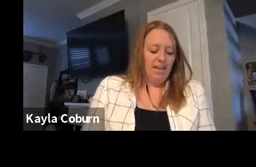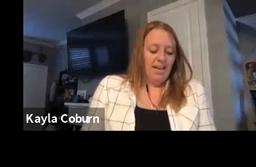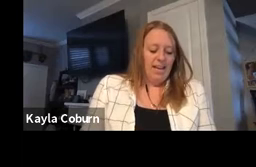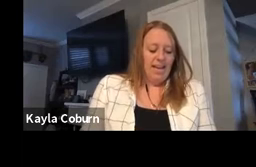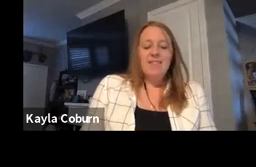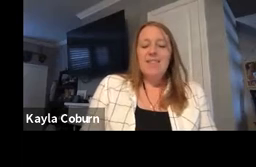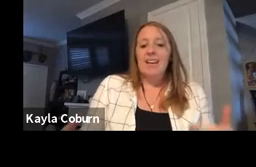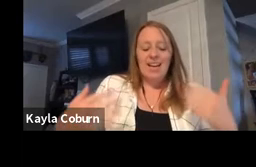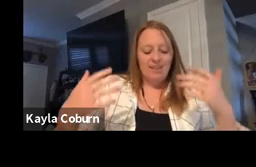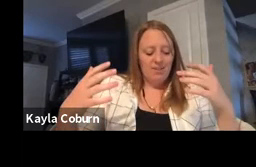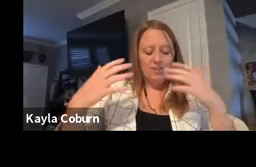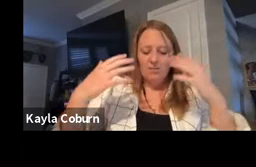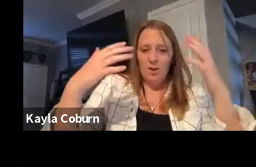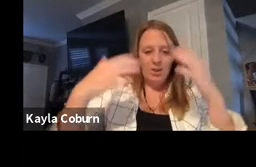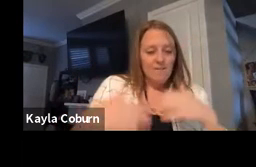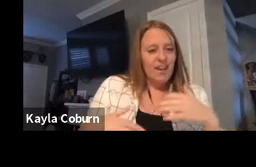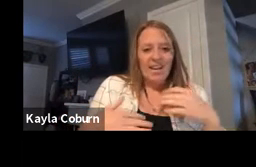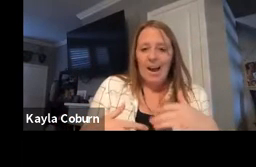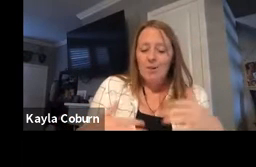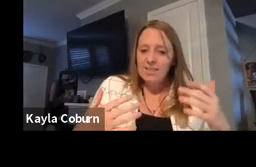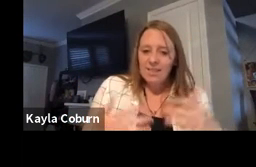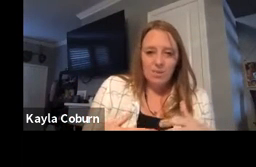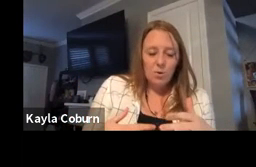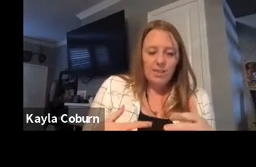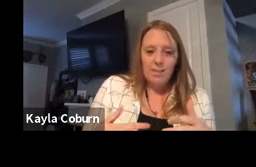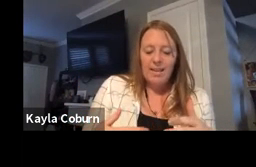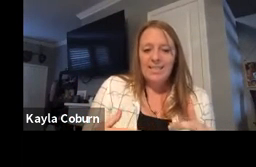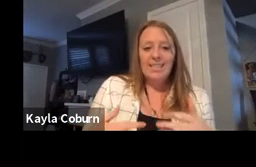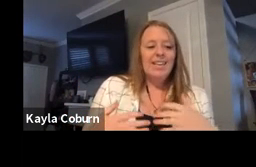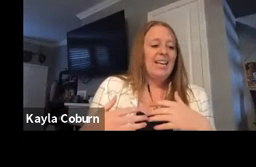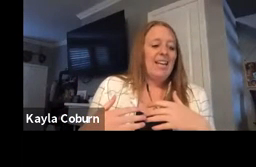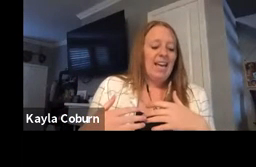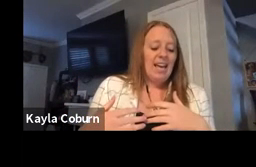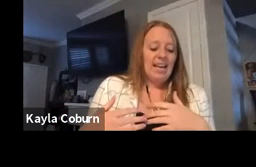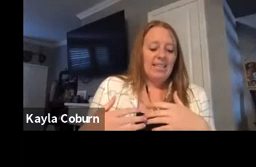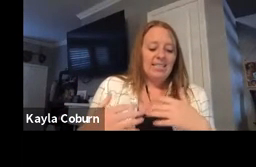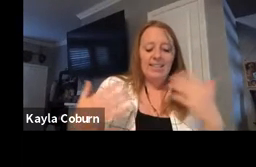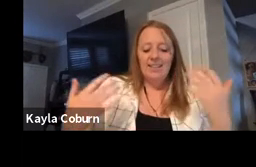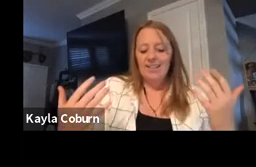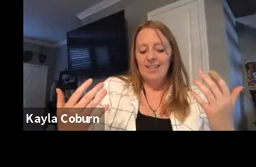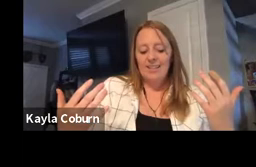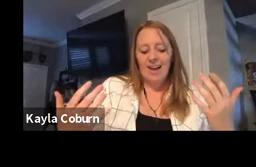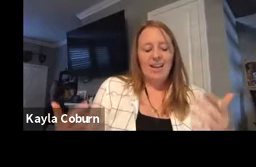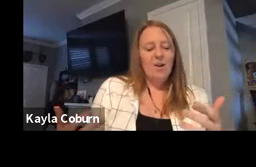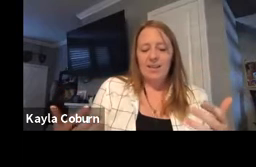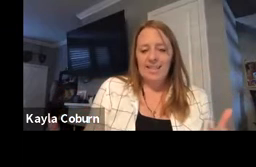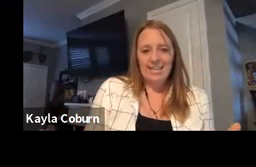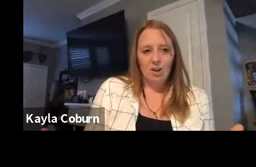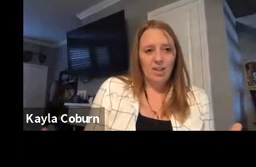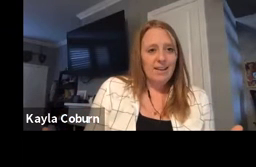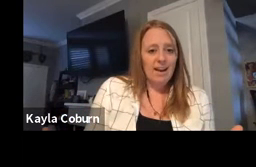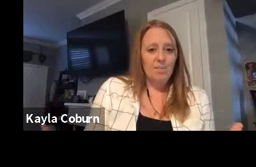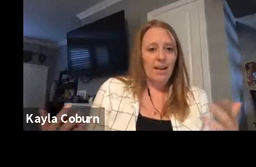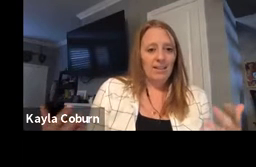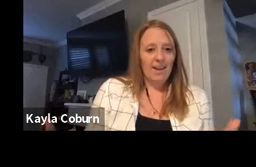Um, and then again, just keep fading out until it's more independent. And I know I say this